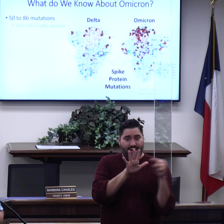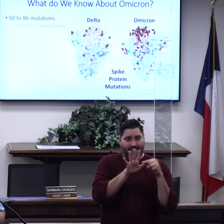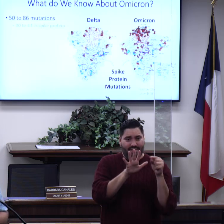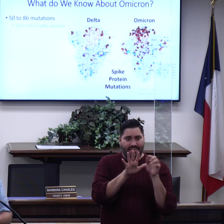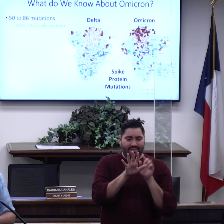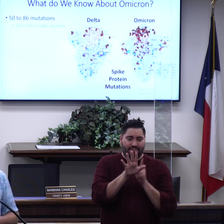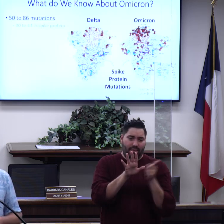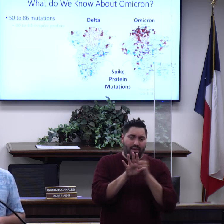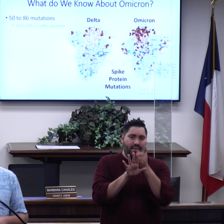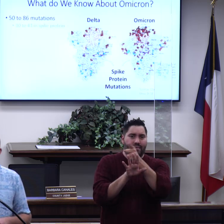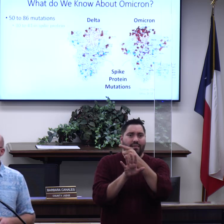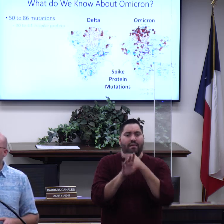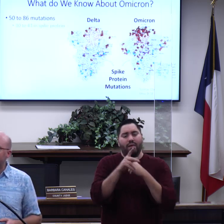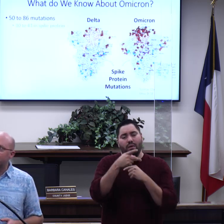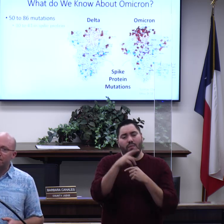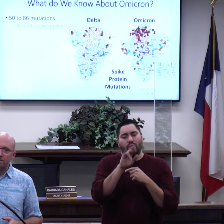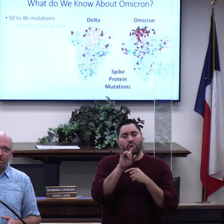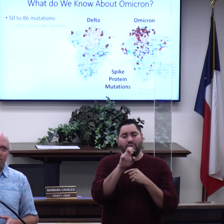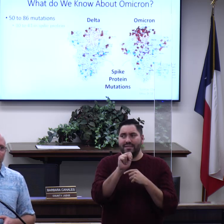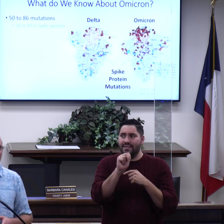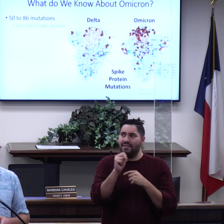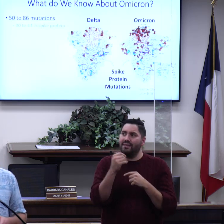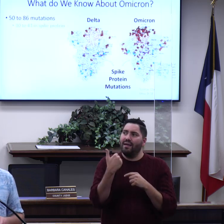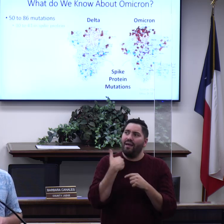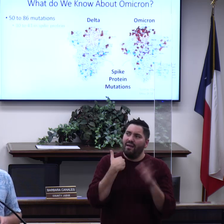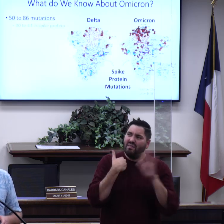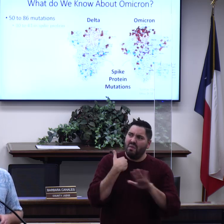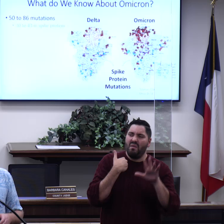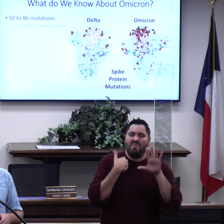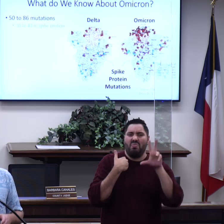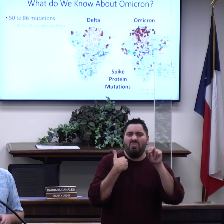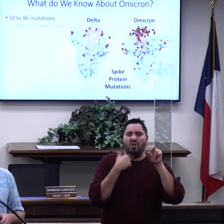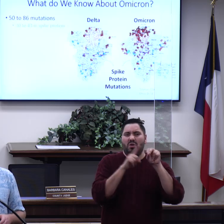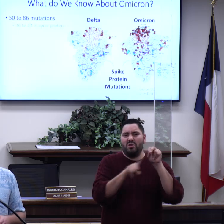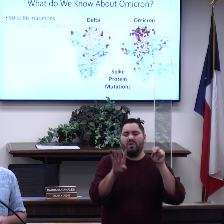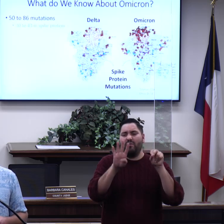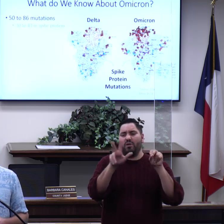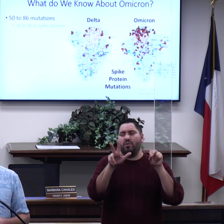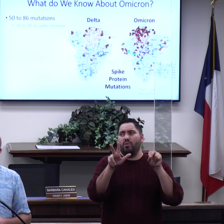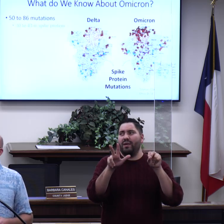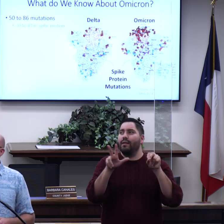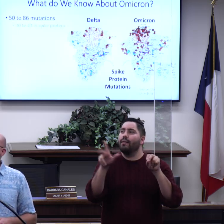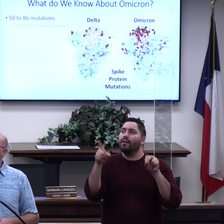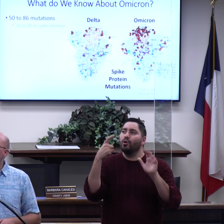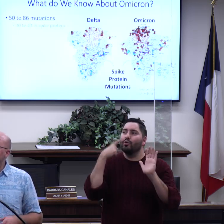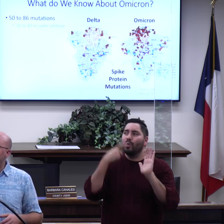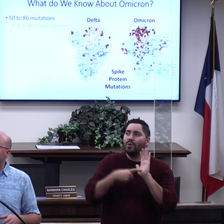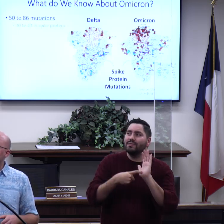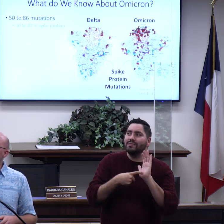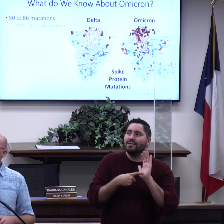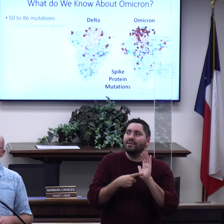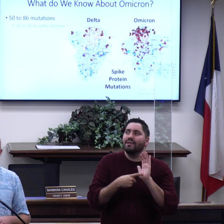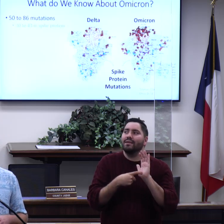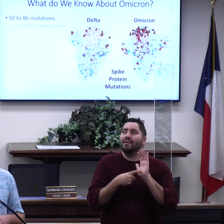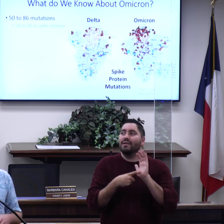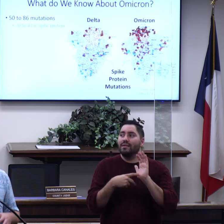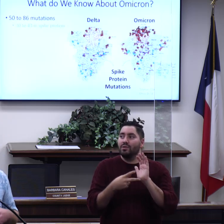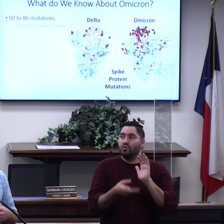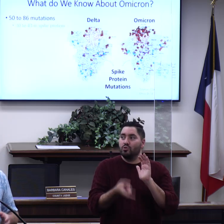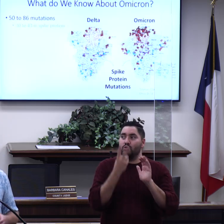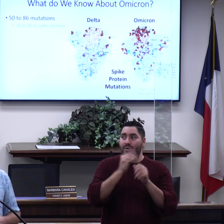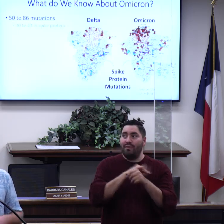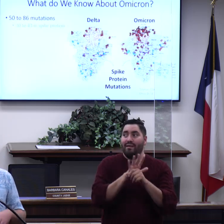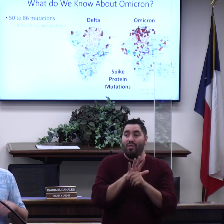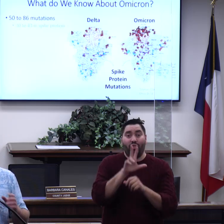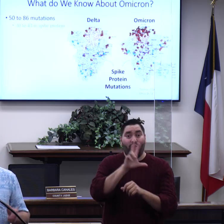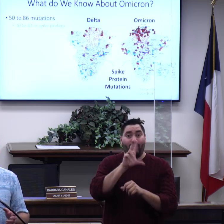has 30 to 43 mutations based upon reports right now. This image is of 2 spike proteins, 3D